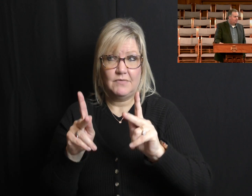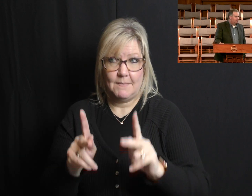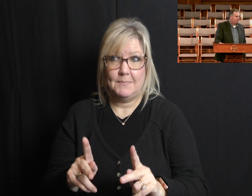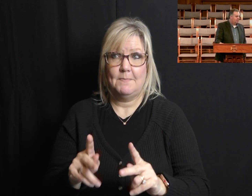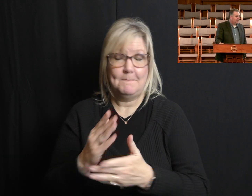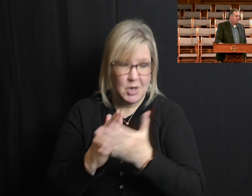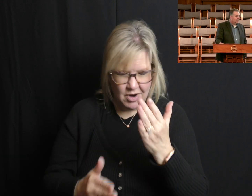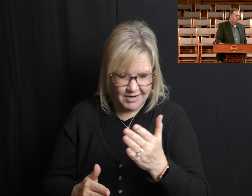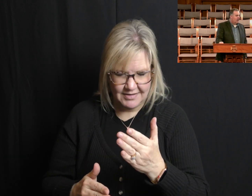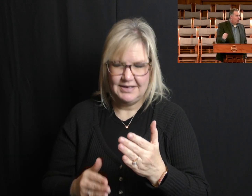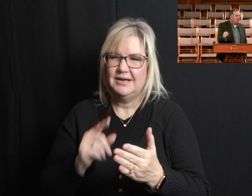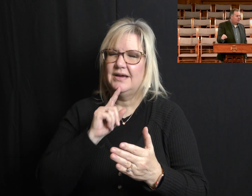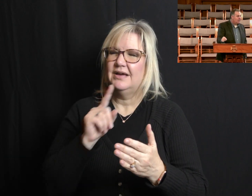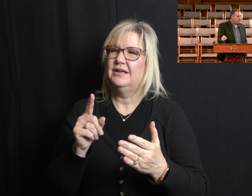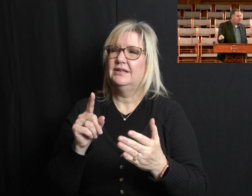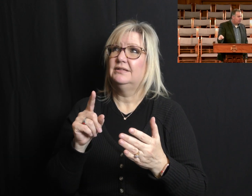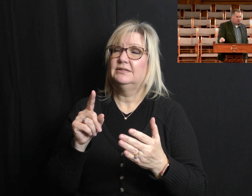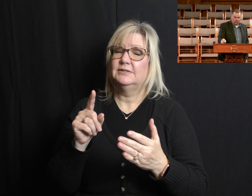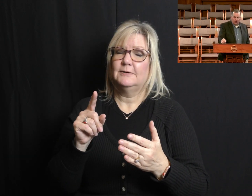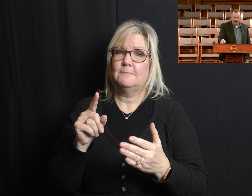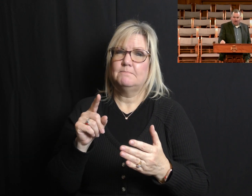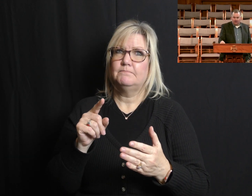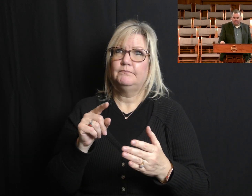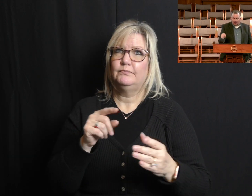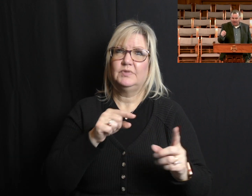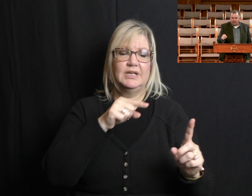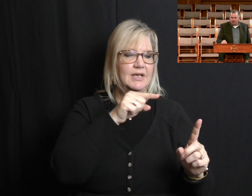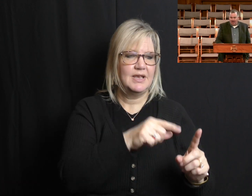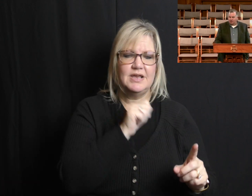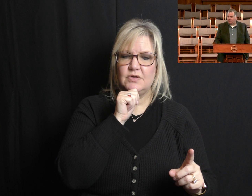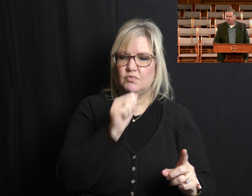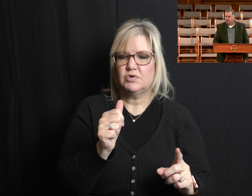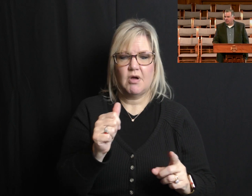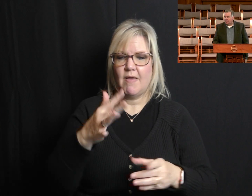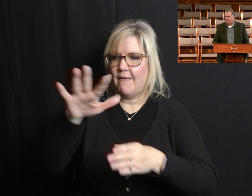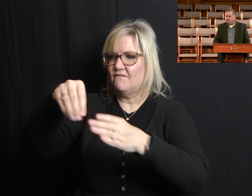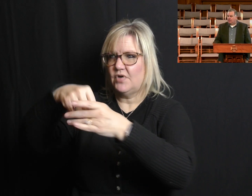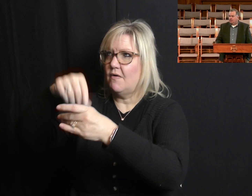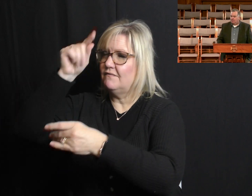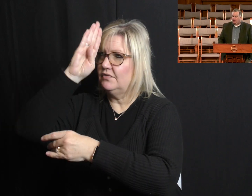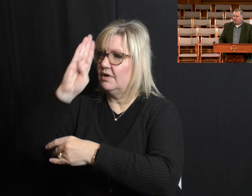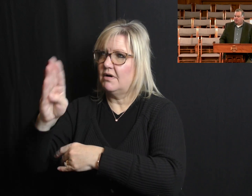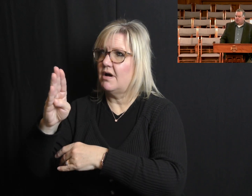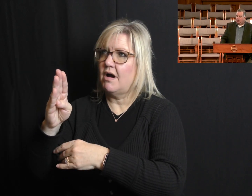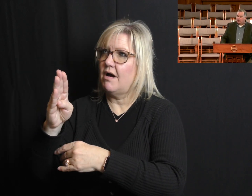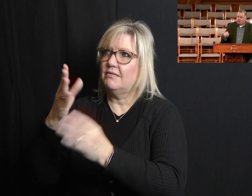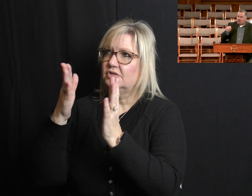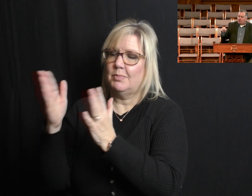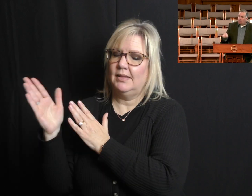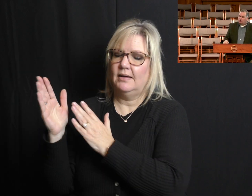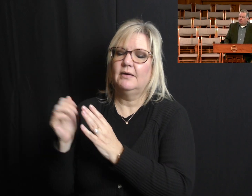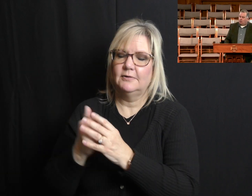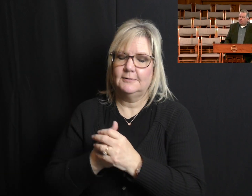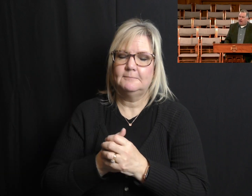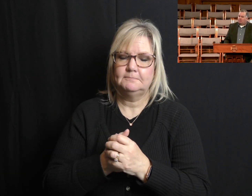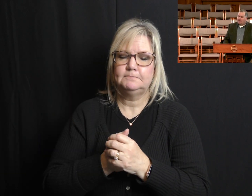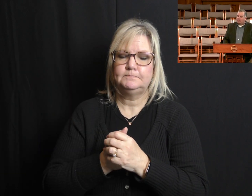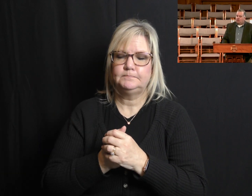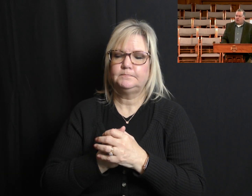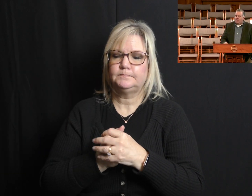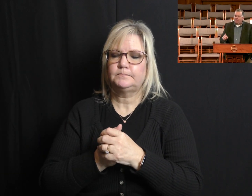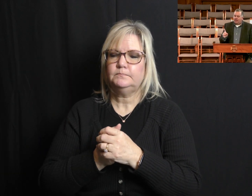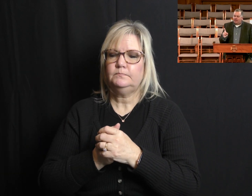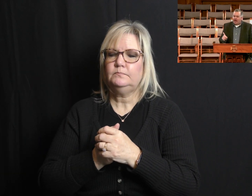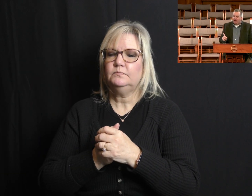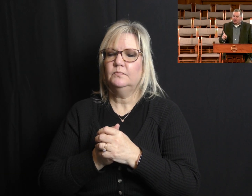God. Now, what does it mean to be rich toward God? Well, I'm glad you ask. To be rich toward God means